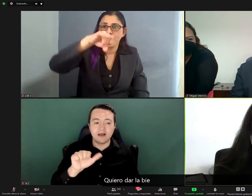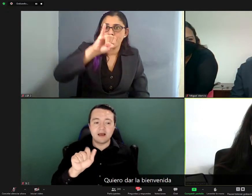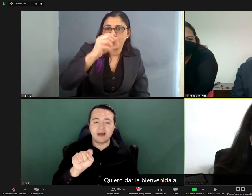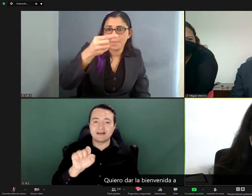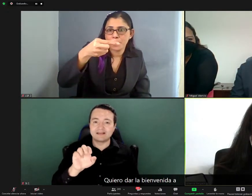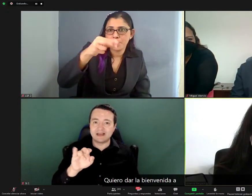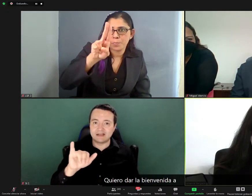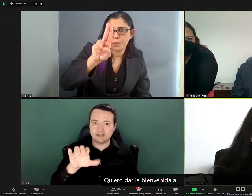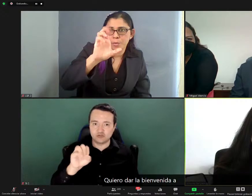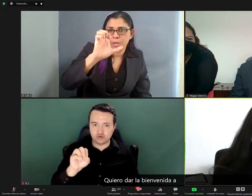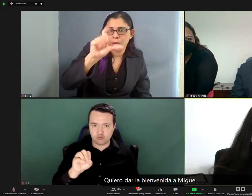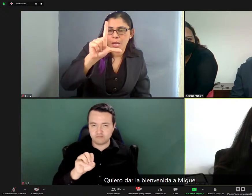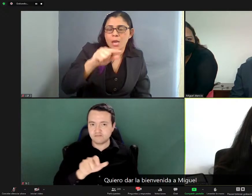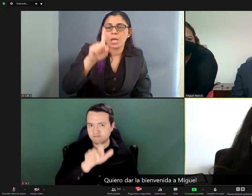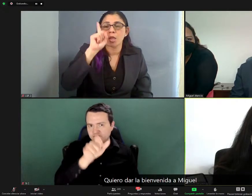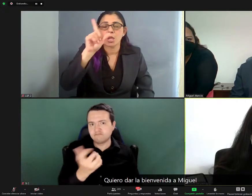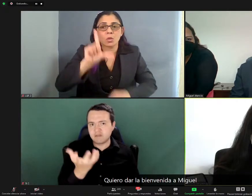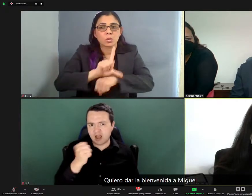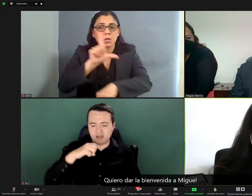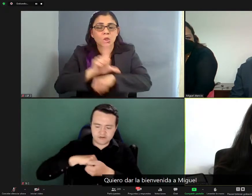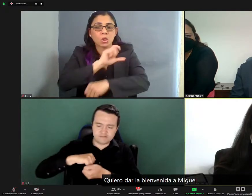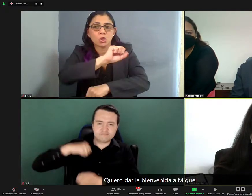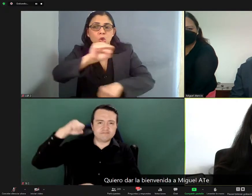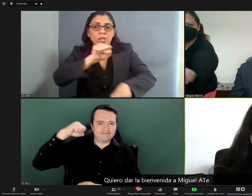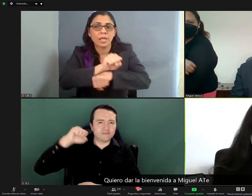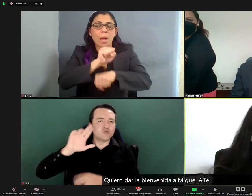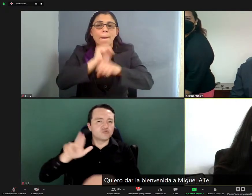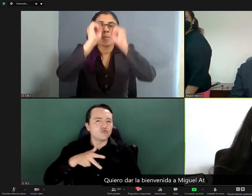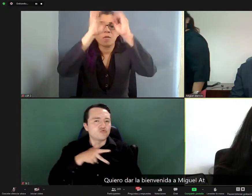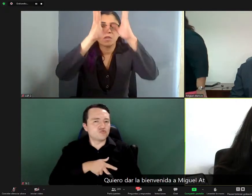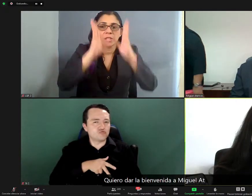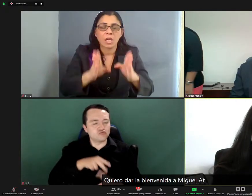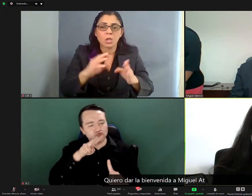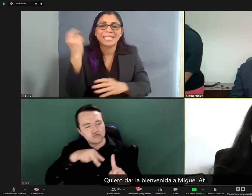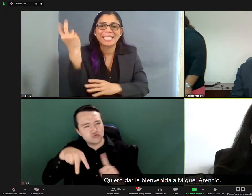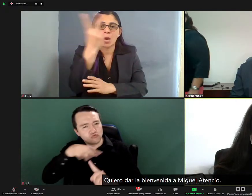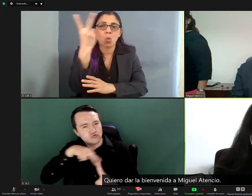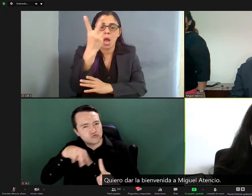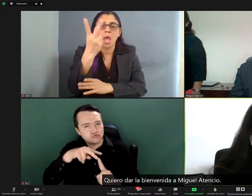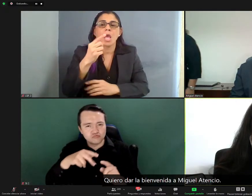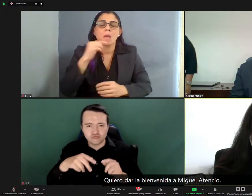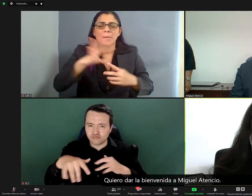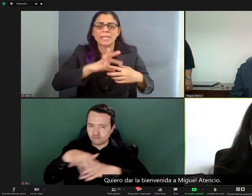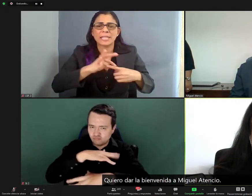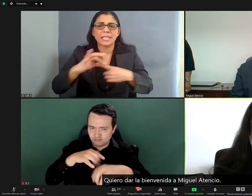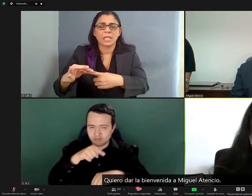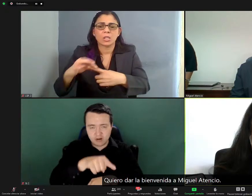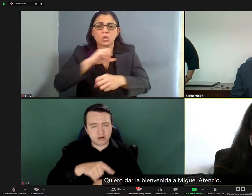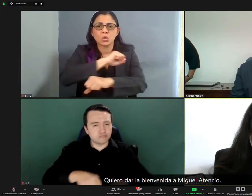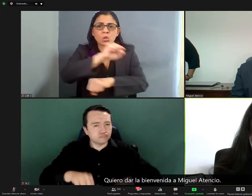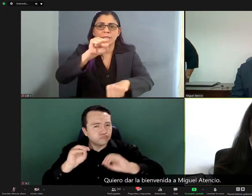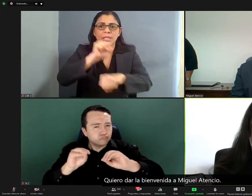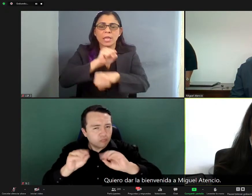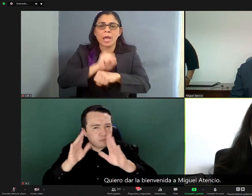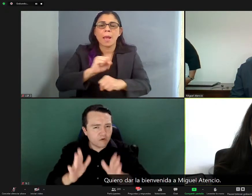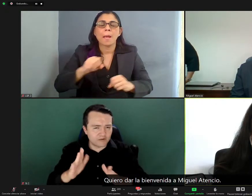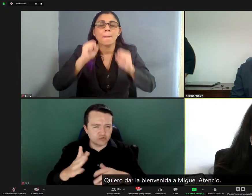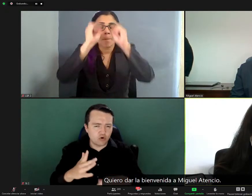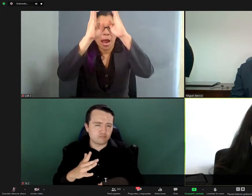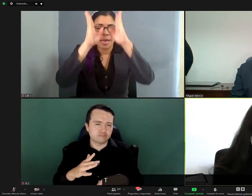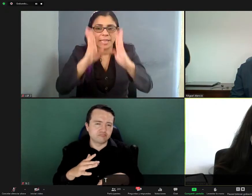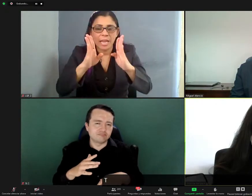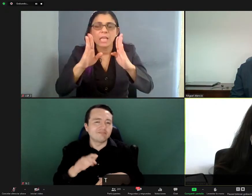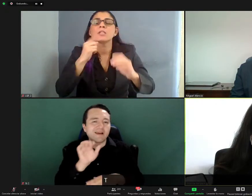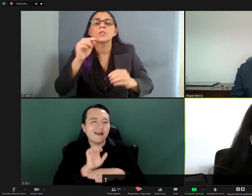professor of secondary education with specialization in sociology with a master's degree in higher education he is